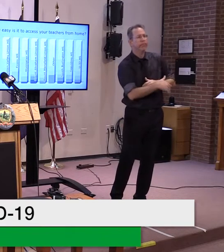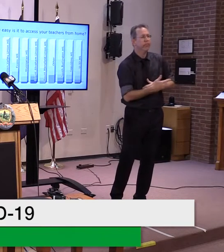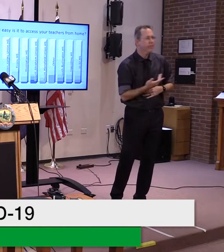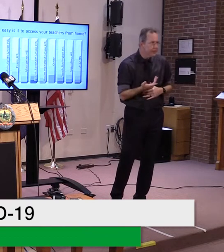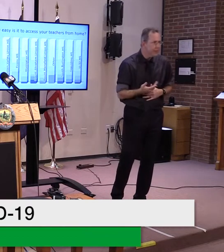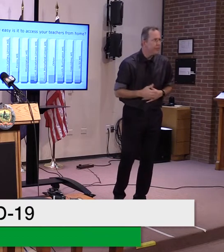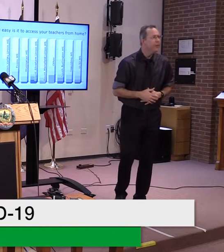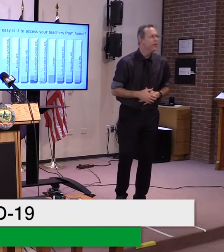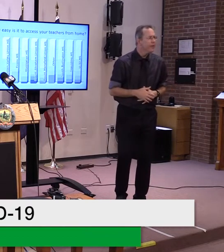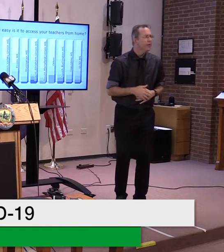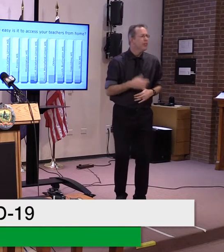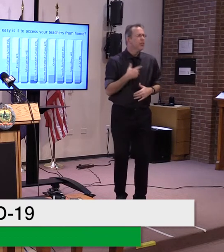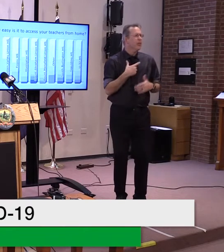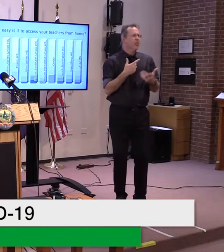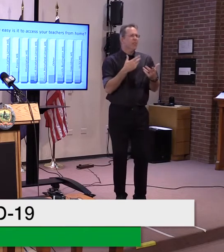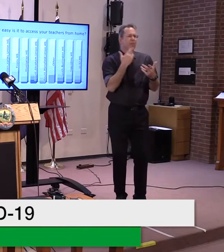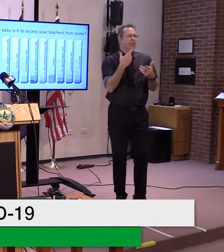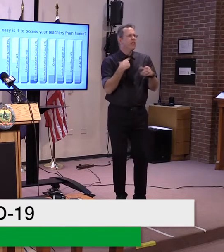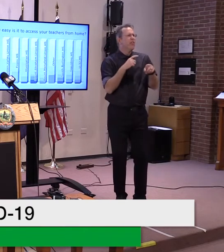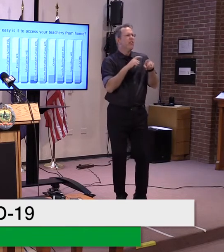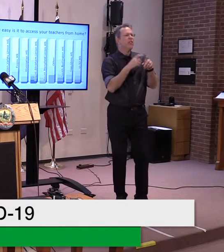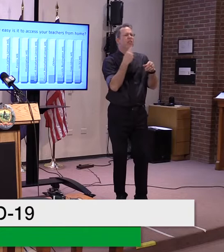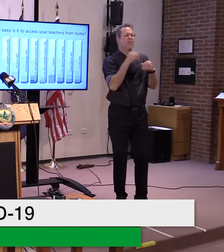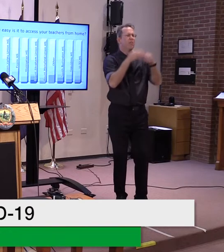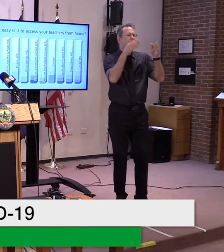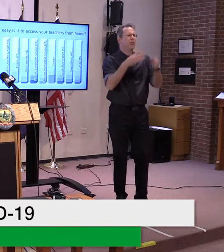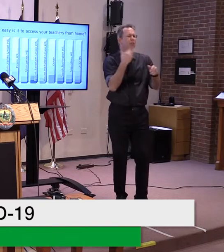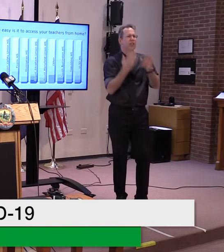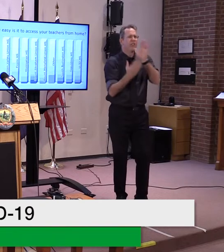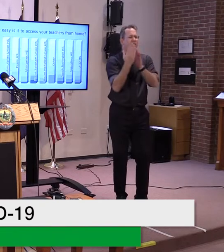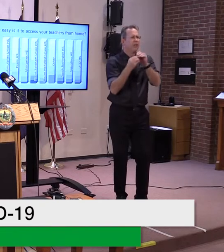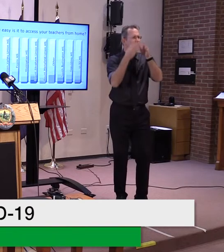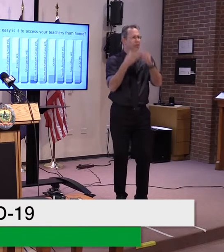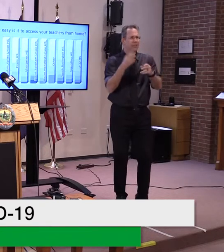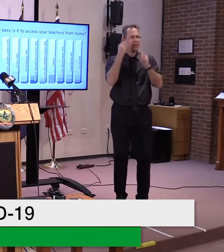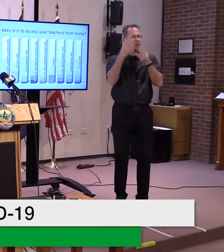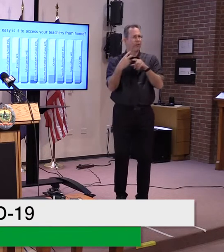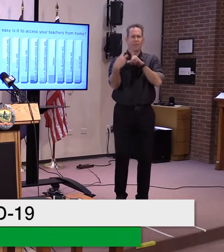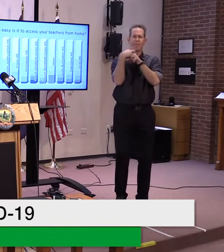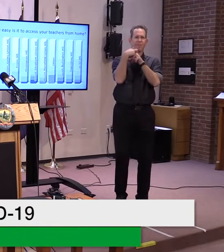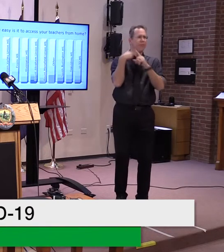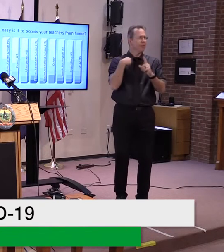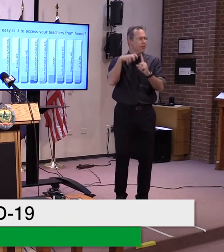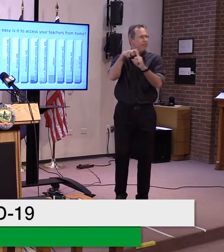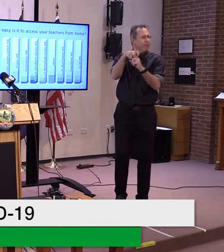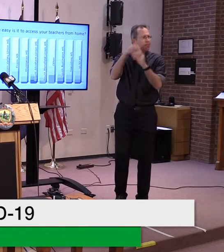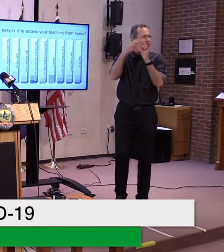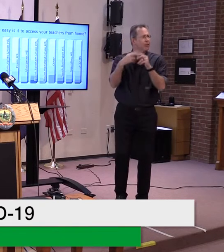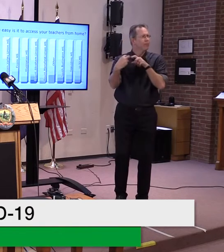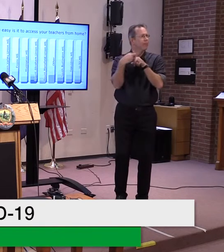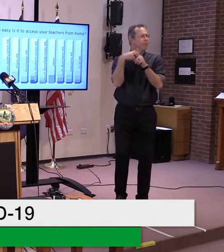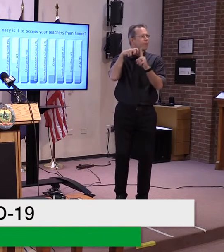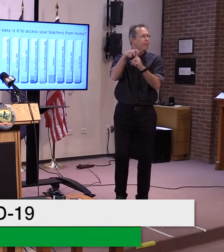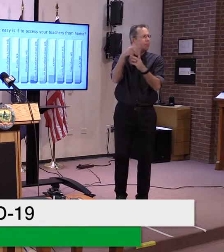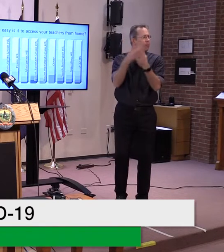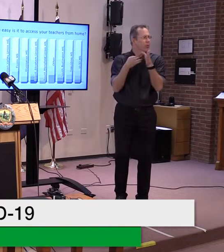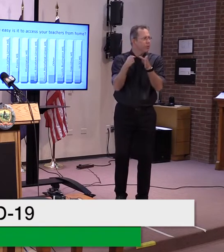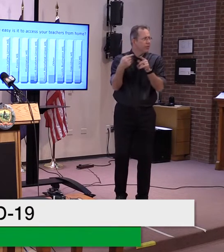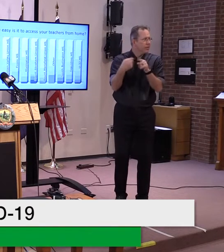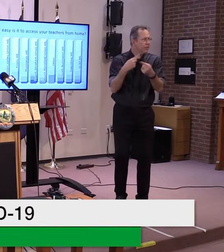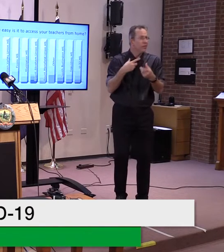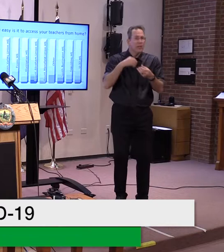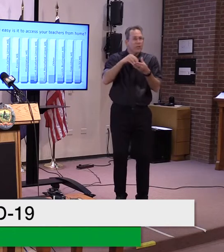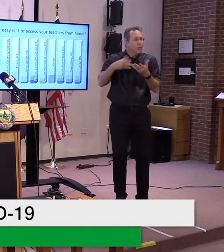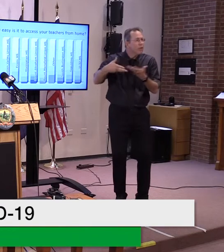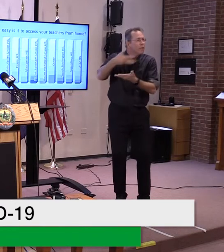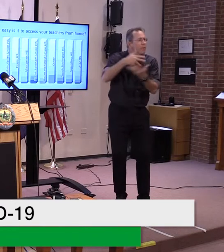school and if we were with our teachers and other um students we would not have the